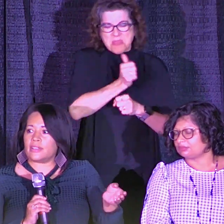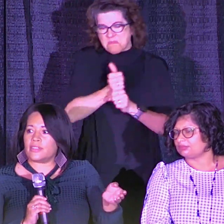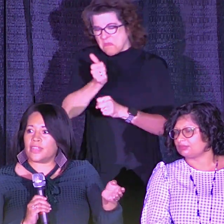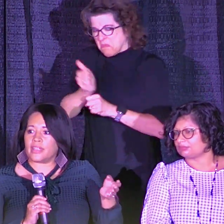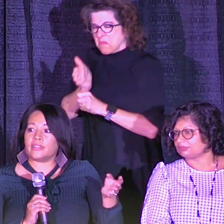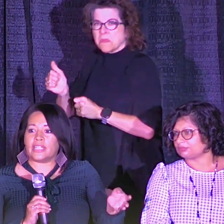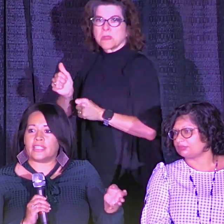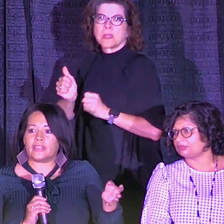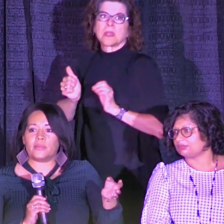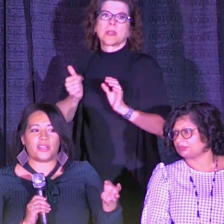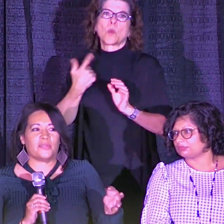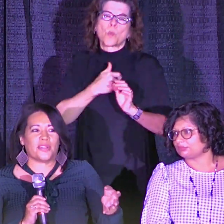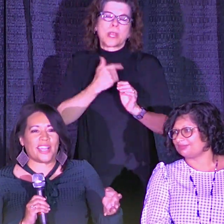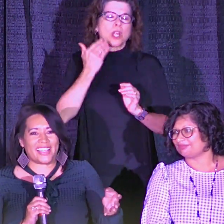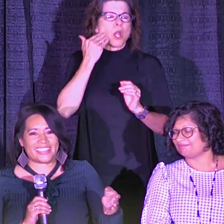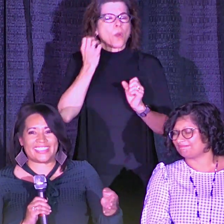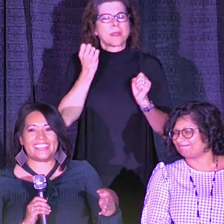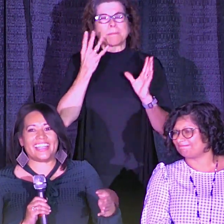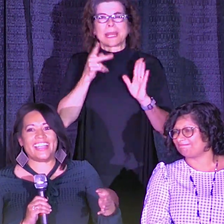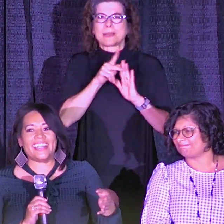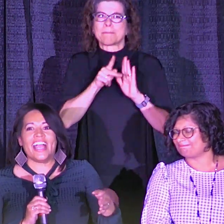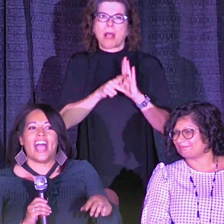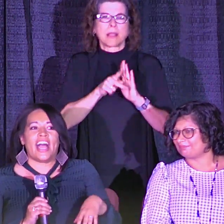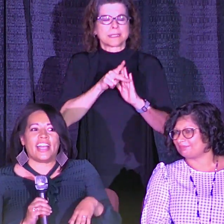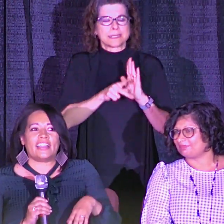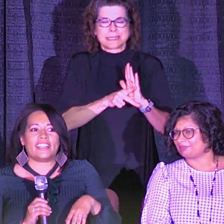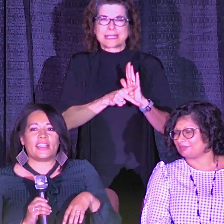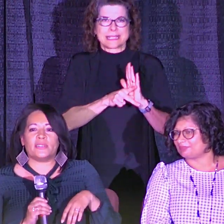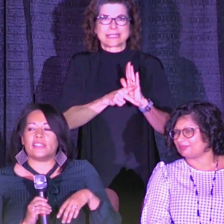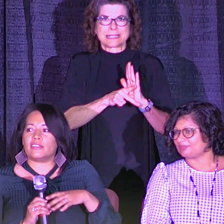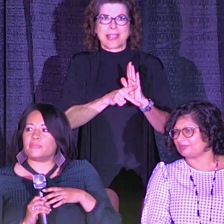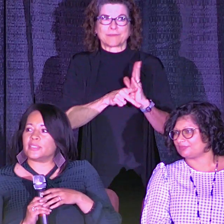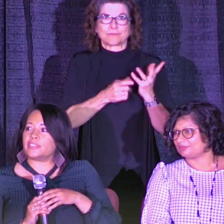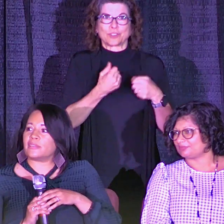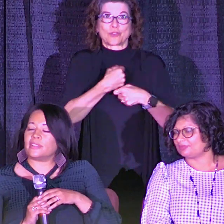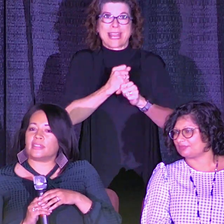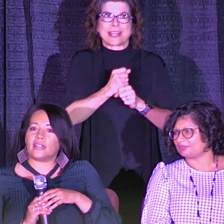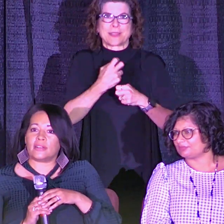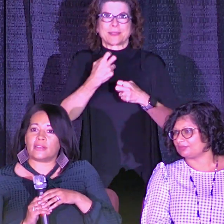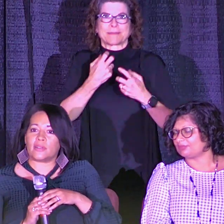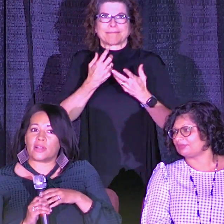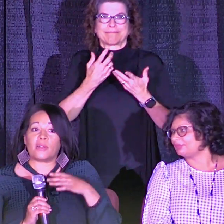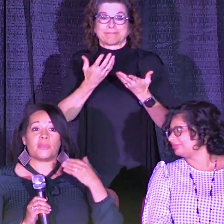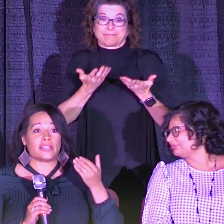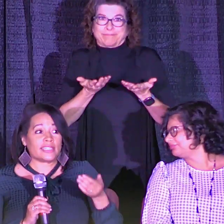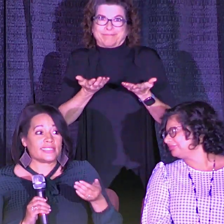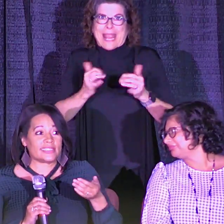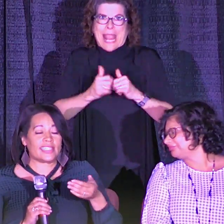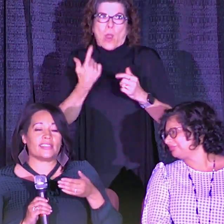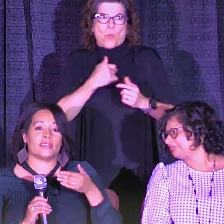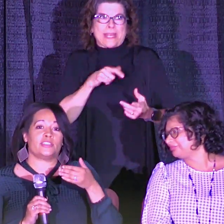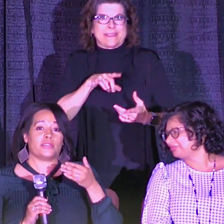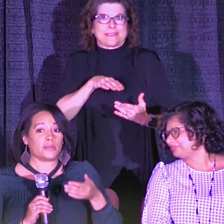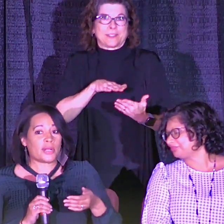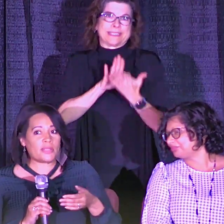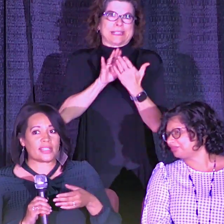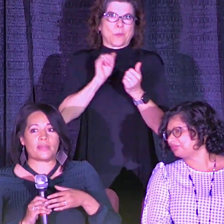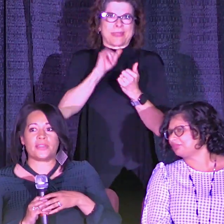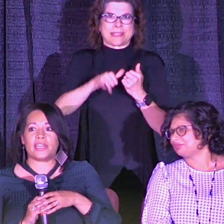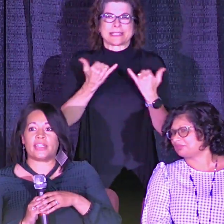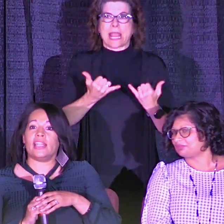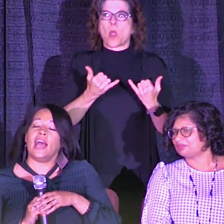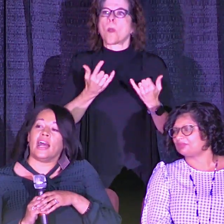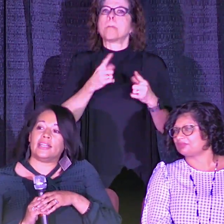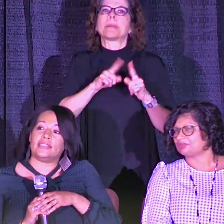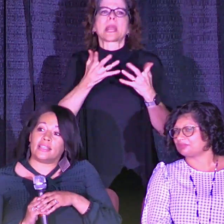know that created where we're at today. And I would love more general awareness in the general public